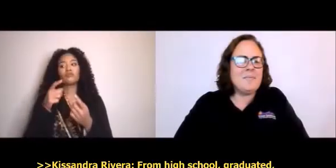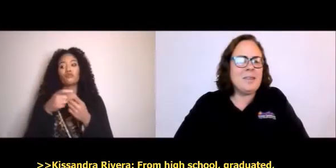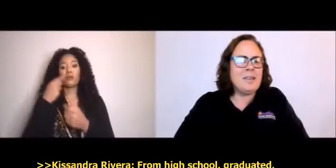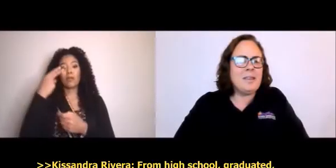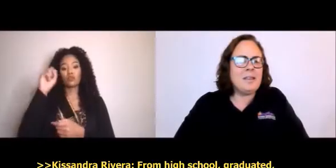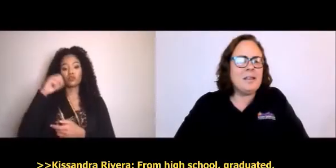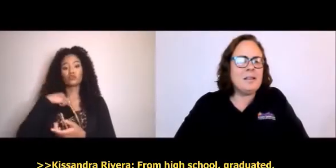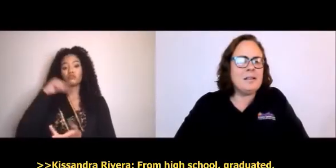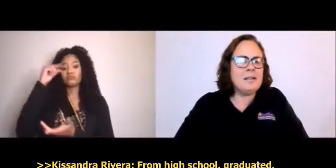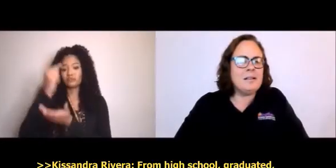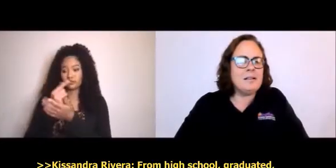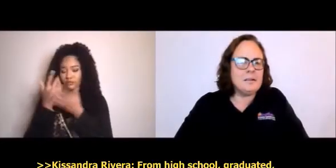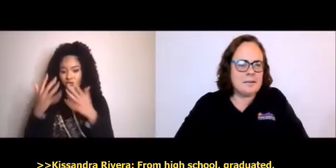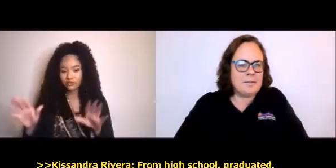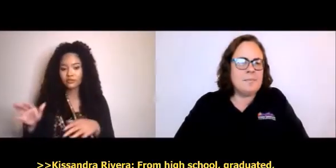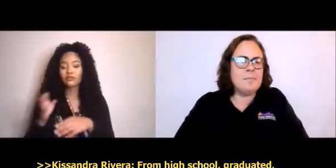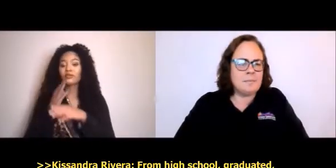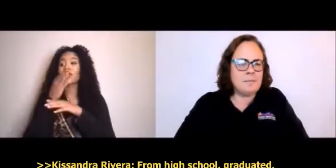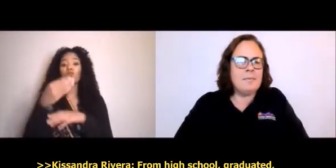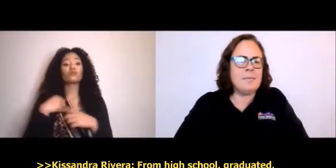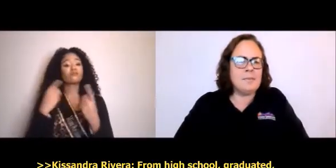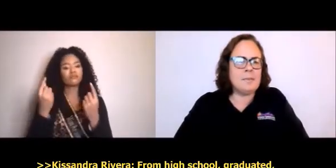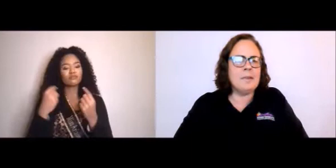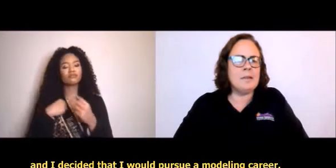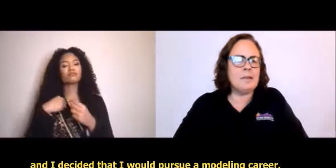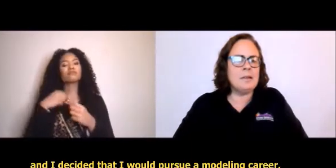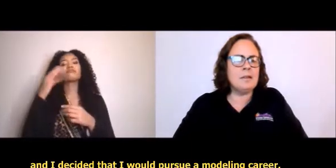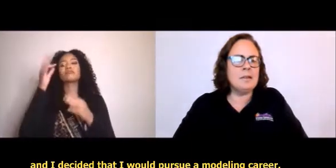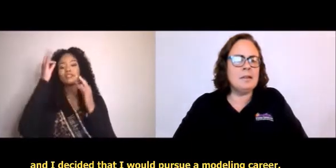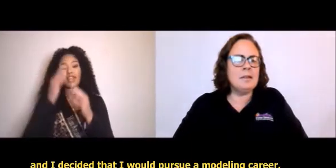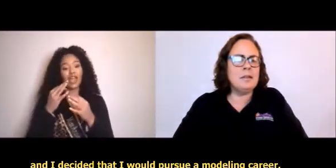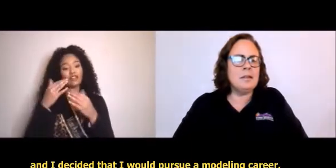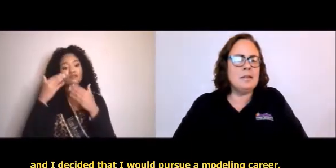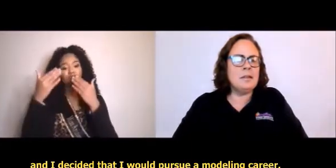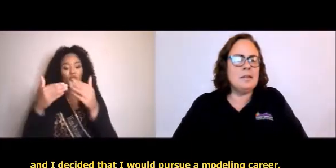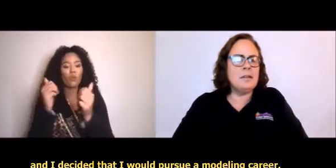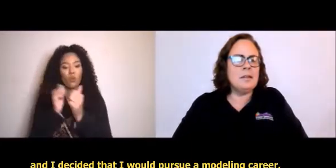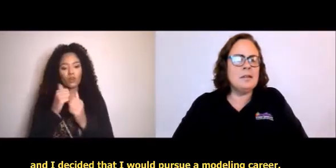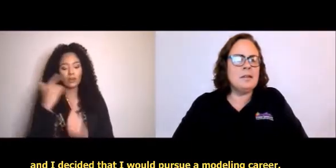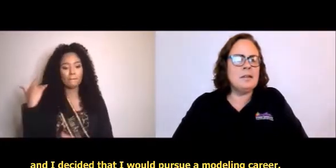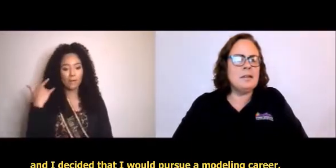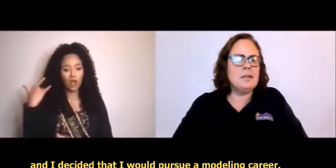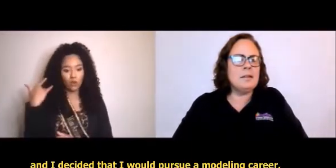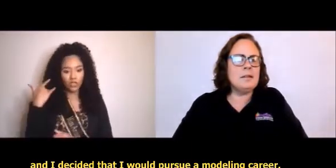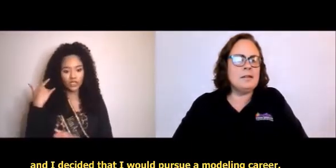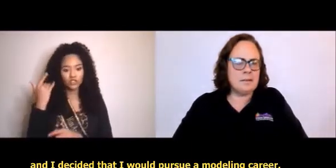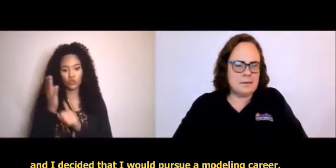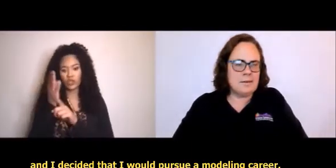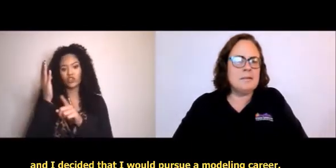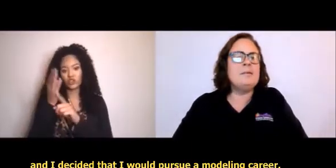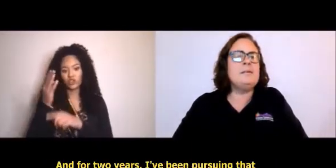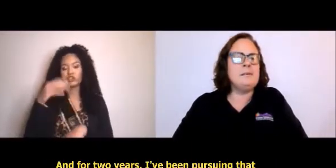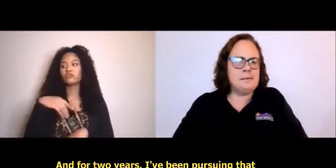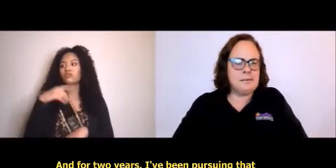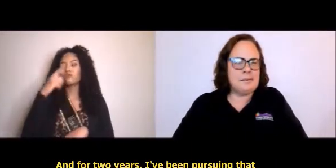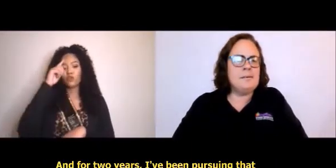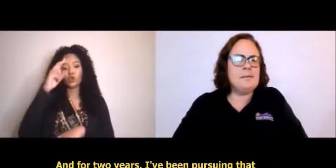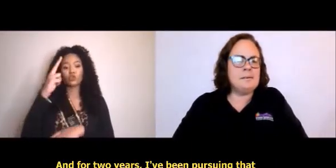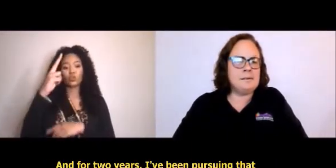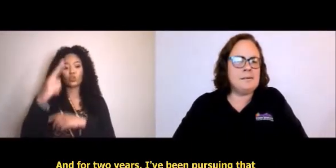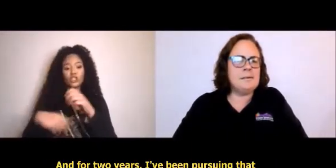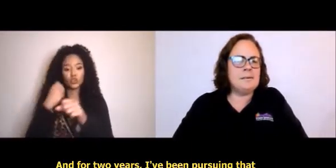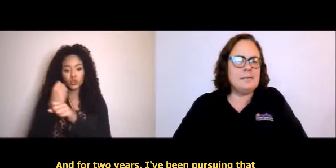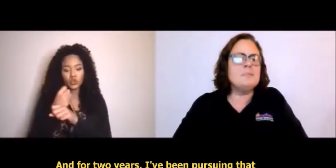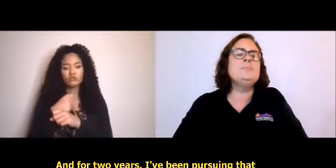From high school, graduated, and I decided that I'd pursue a modeling career. And for 2